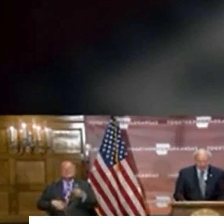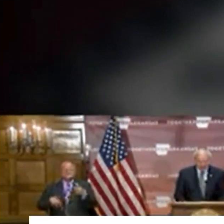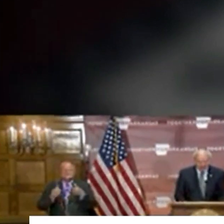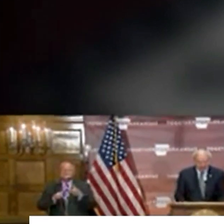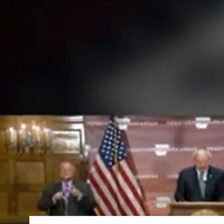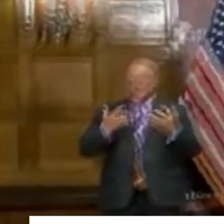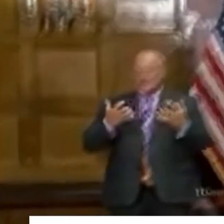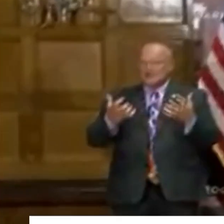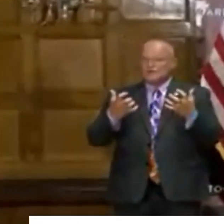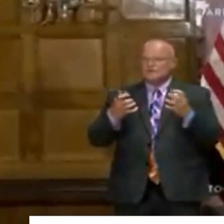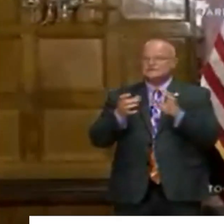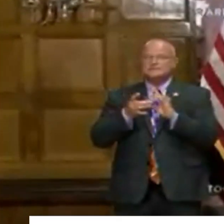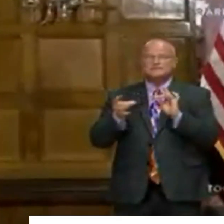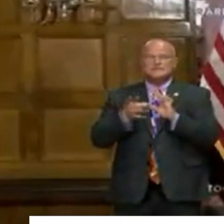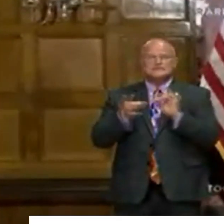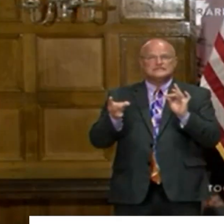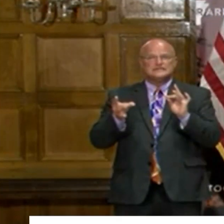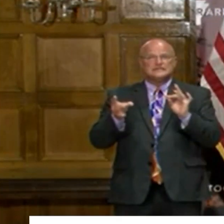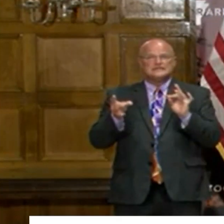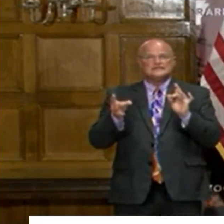Secondly, I wanted to,